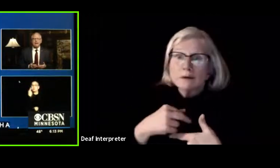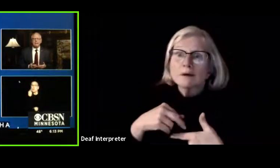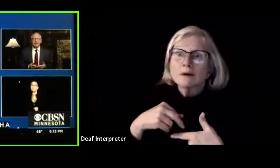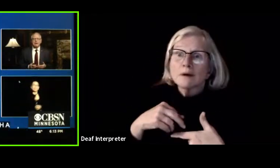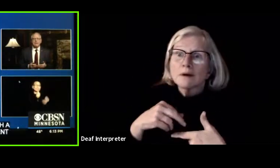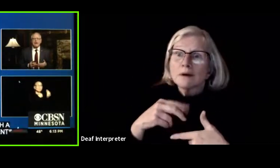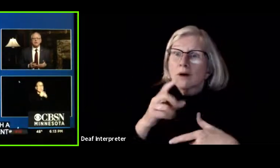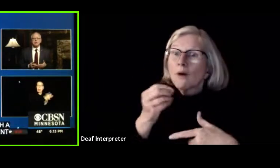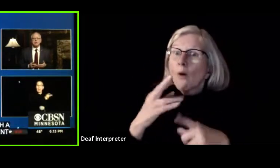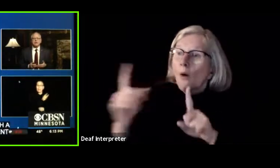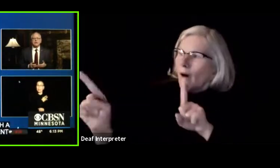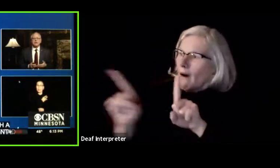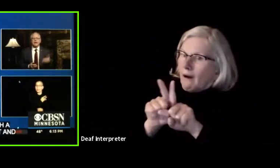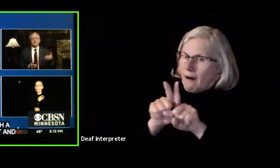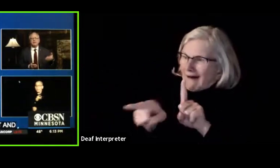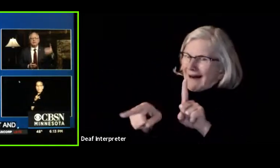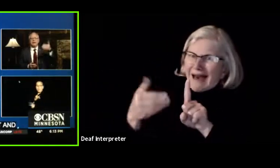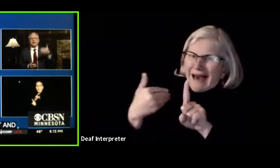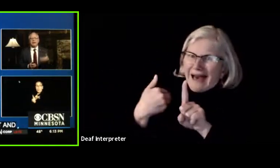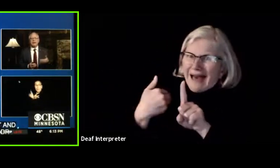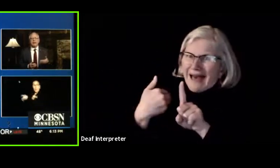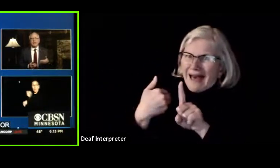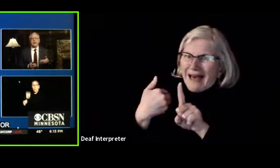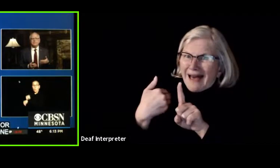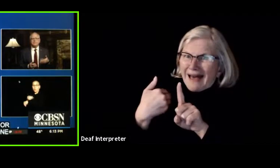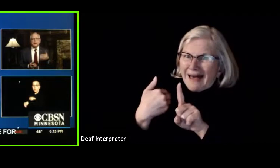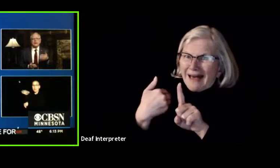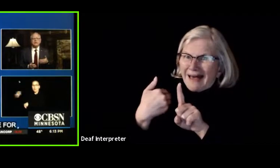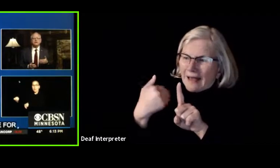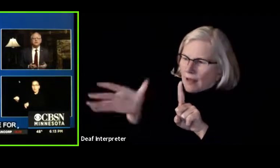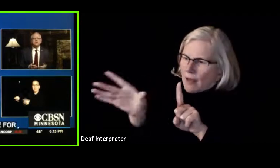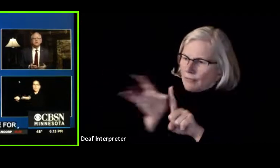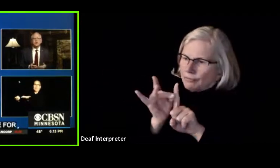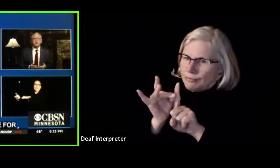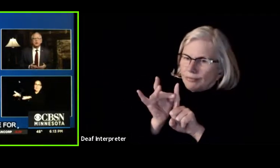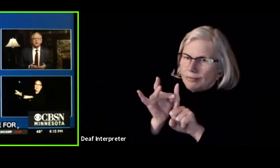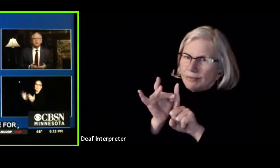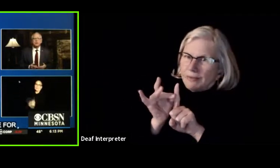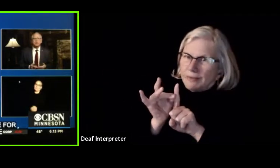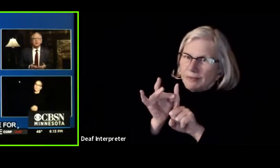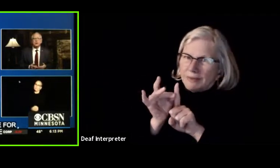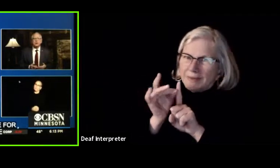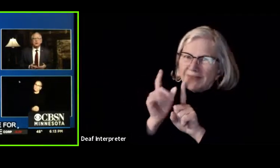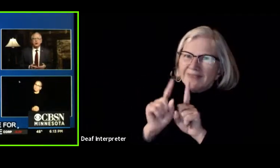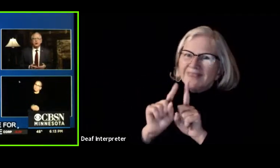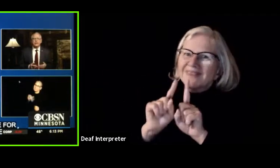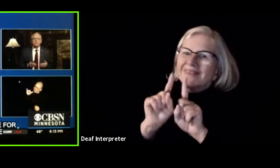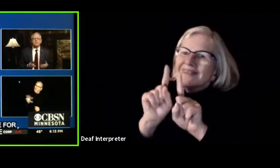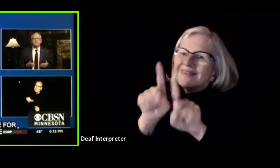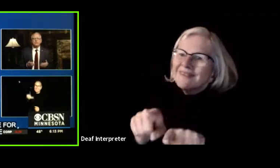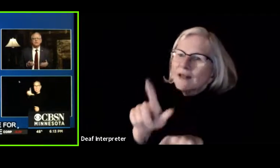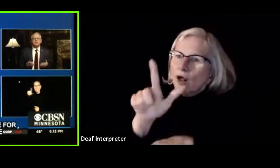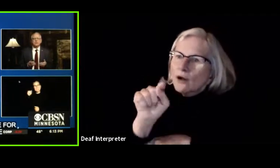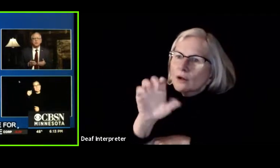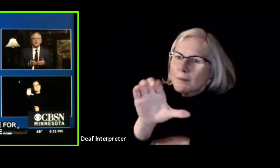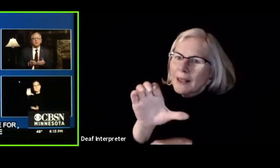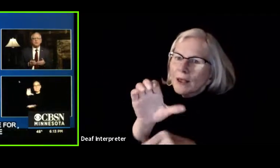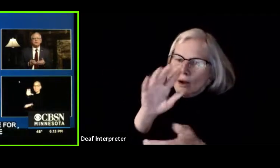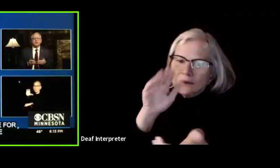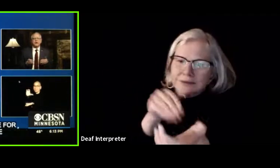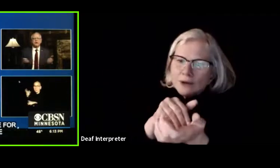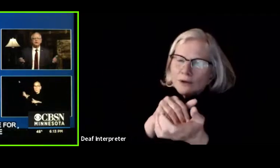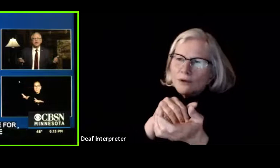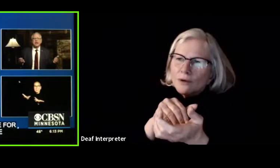time. That's where they're getting it, and then they're taking it in. And here's the situation in long-term care. In some cases, we have